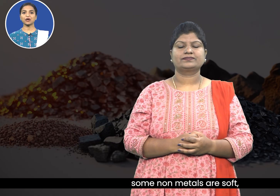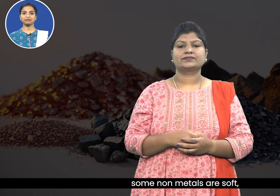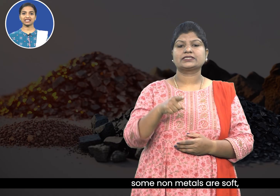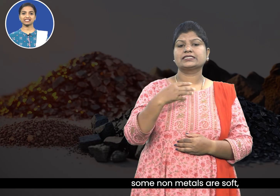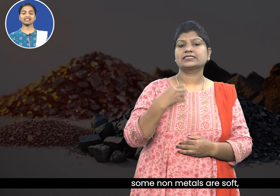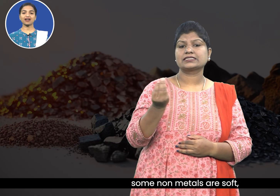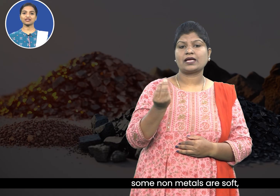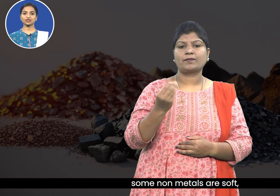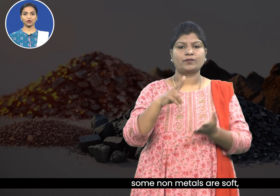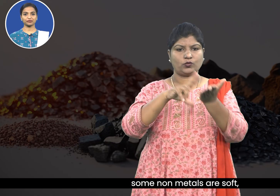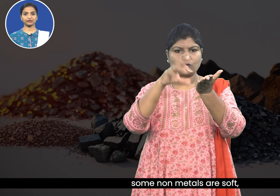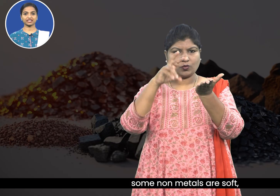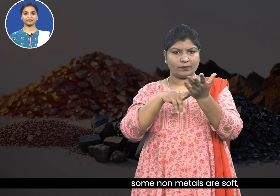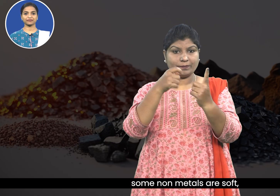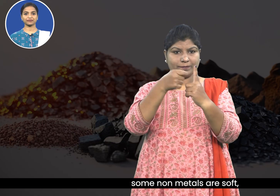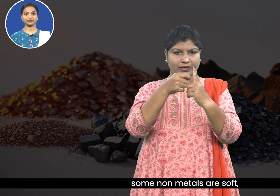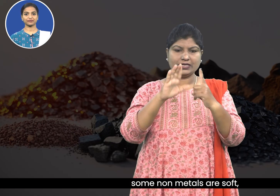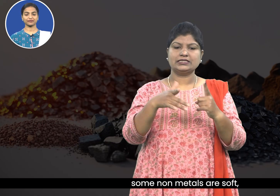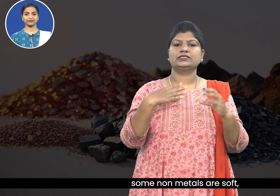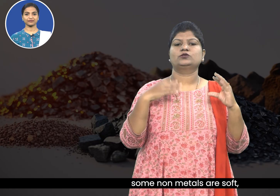Some non-metals are soft.